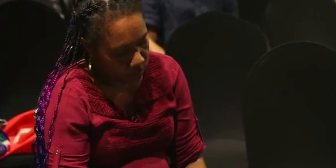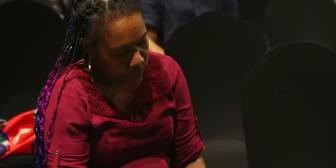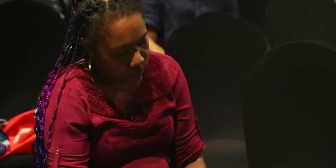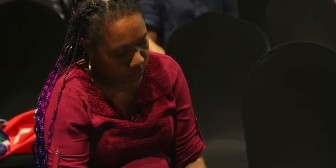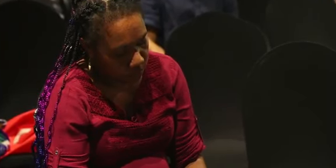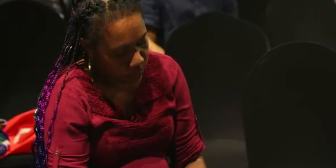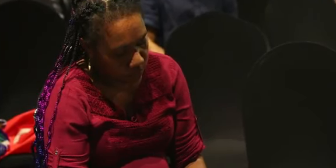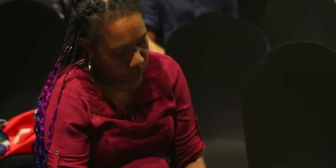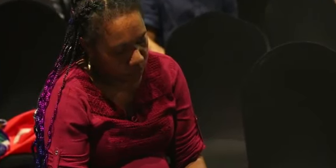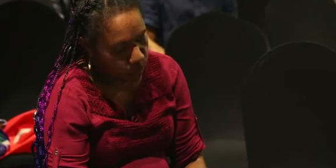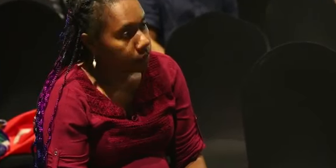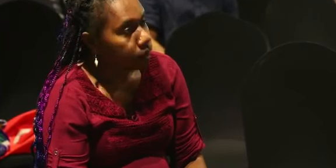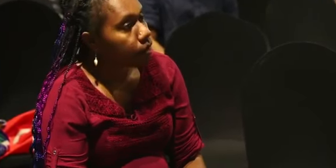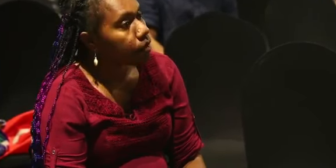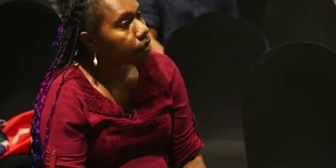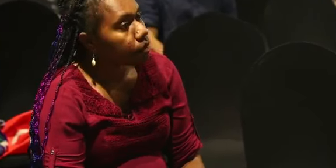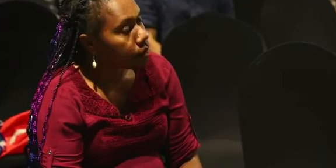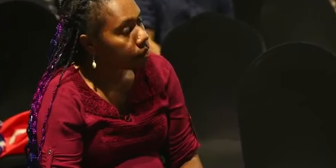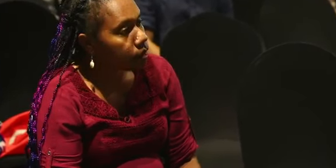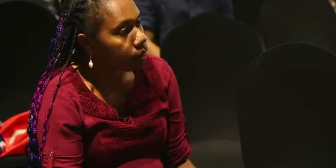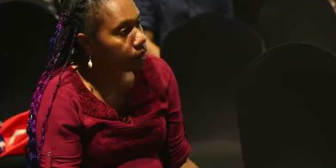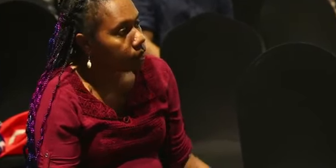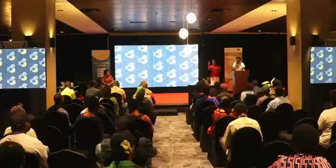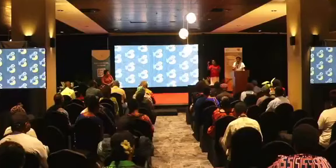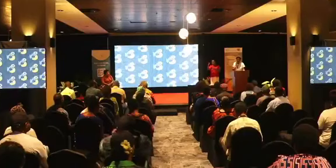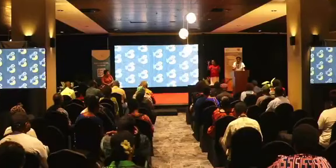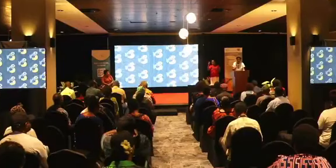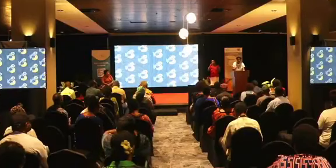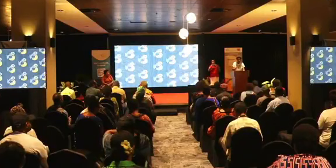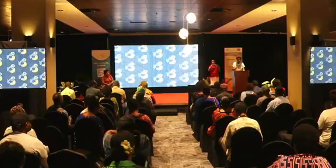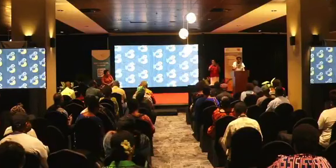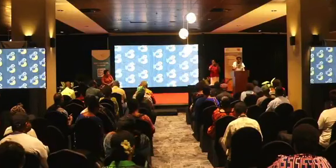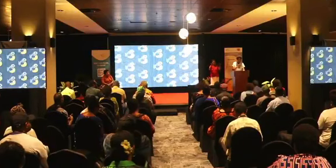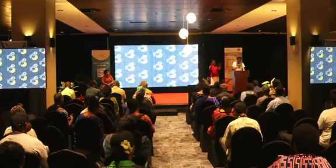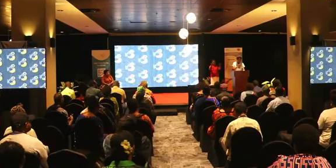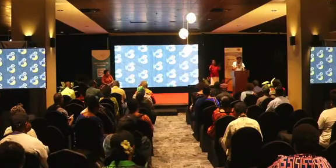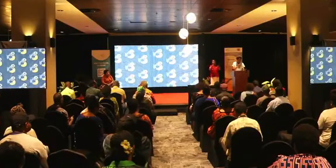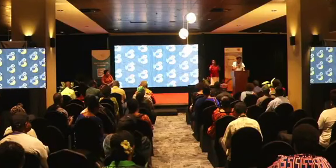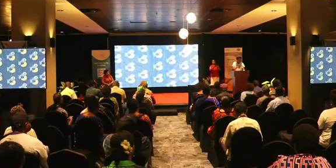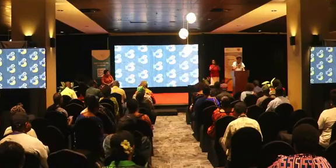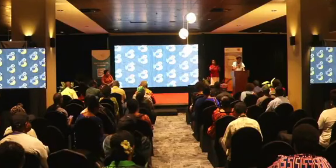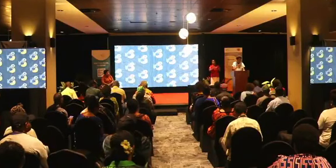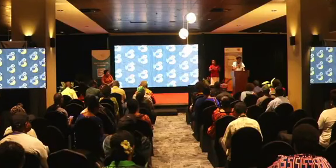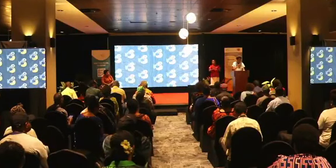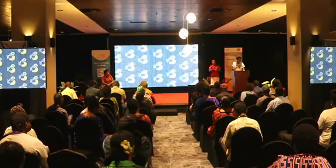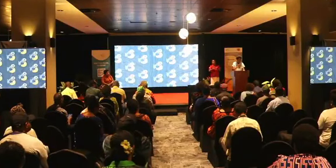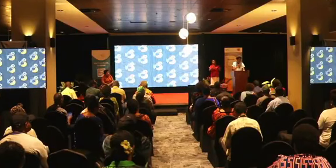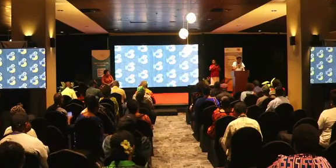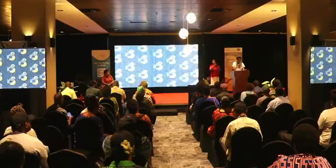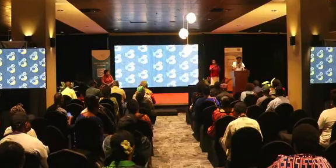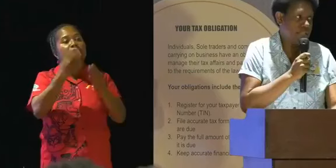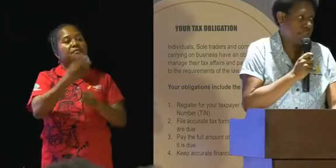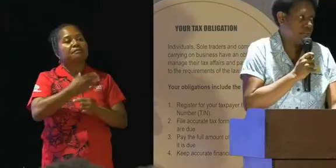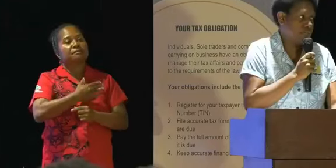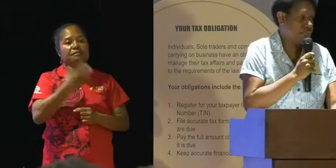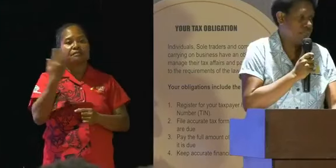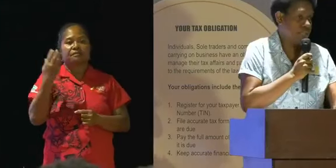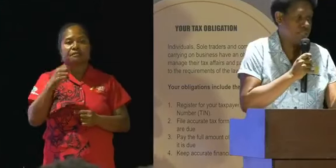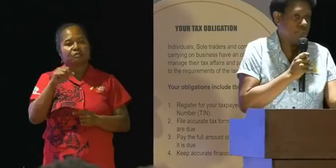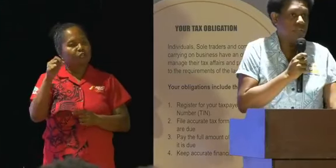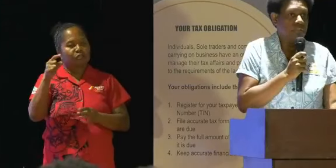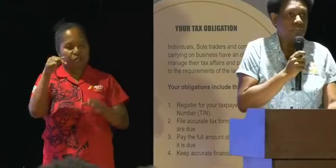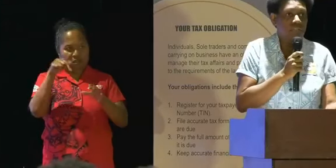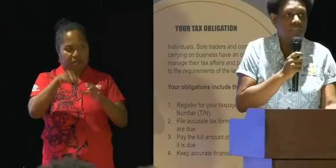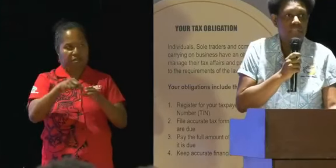that had joined us virtually, Mipla talk thank you to all staff on Temipla for the last 4 days, not only in country